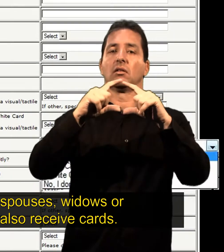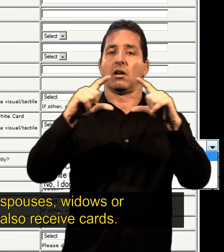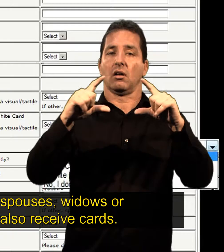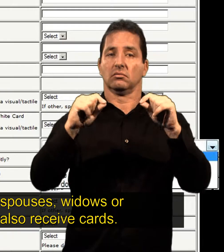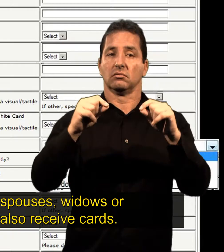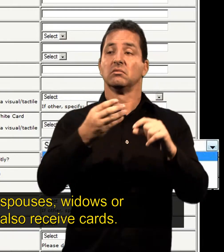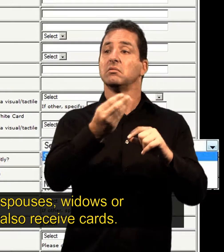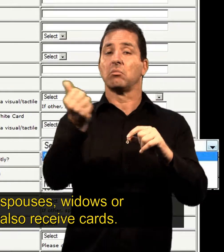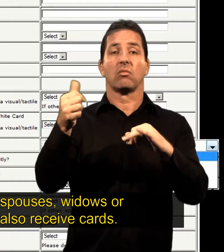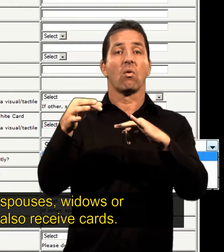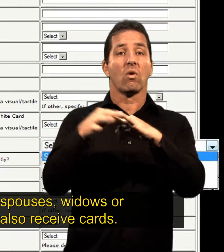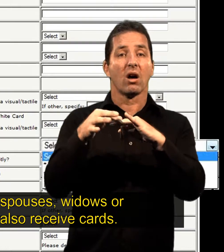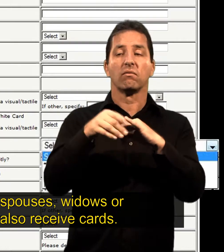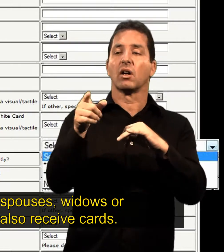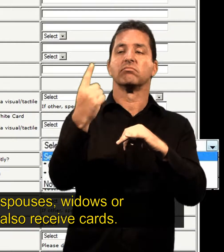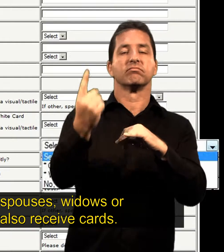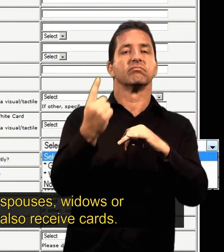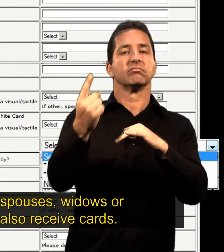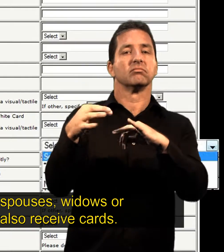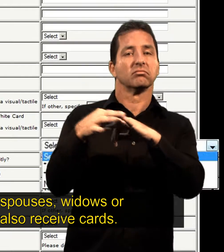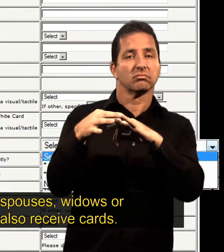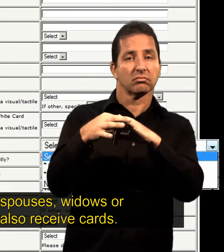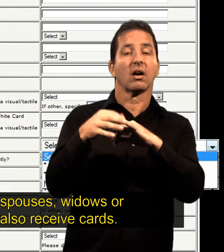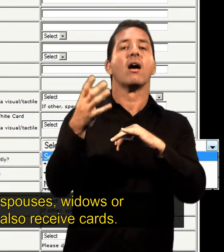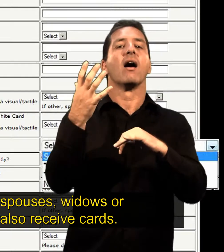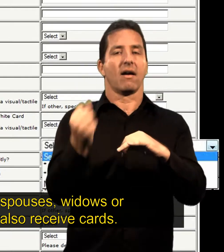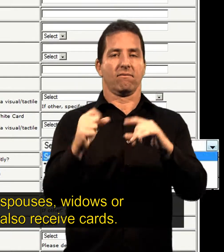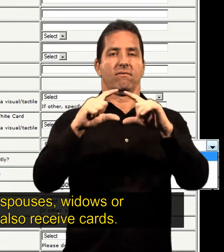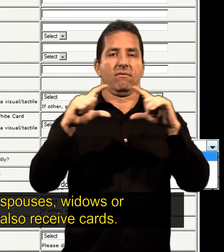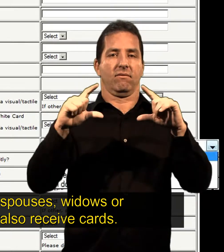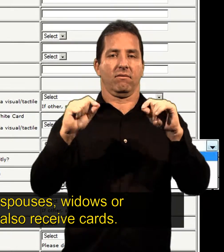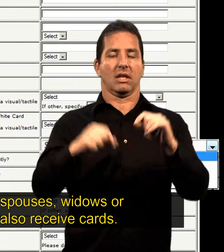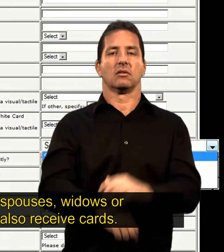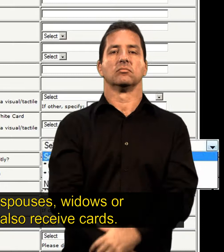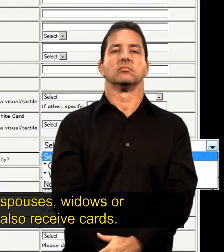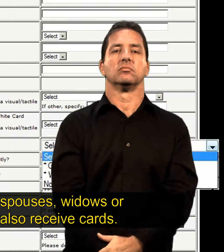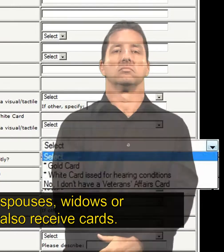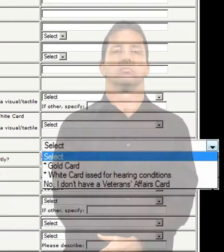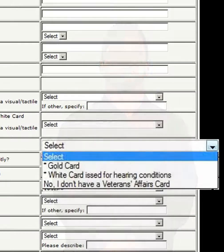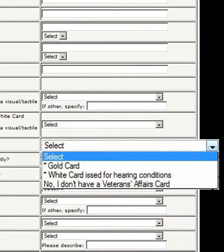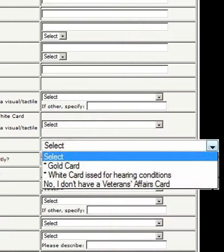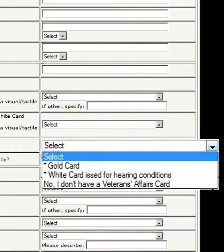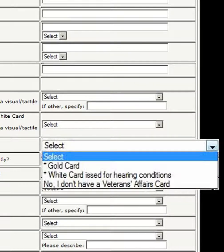cases, spouses, widows or widowers may also receive cards.